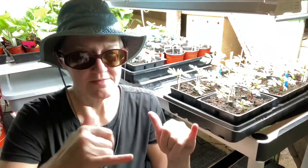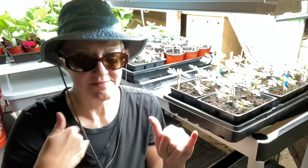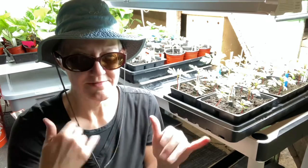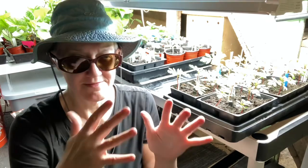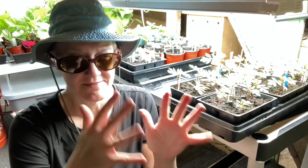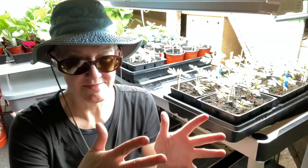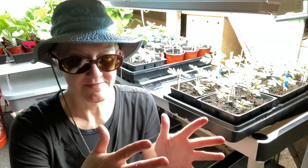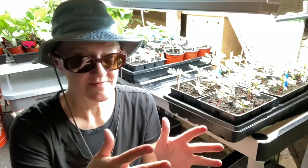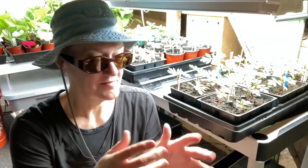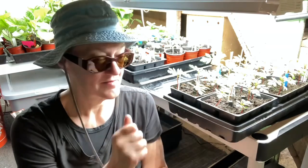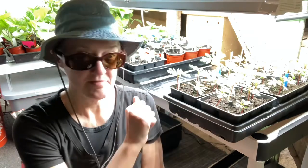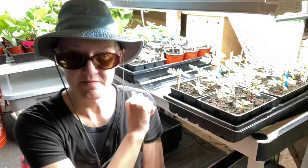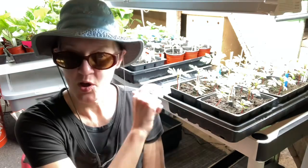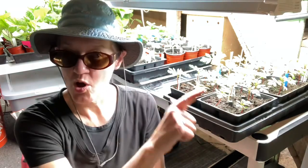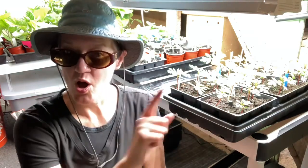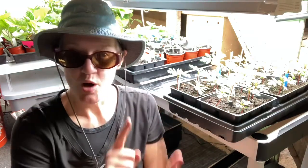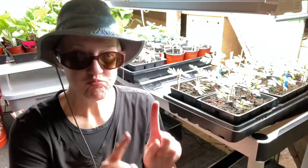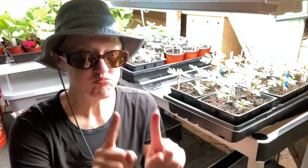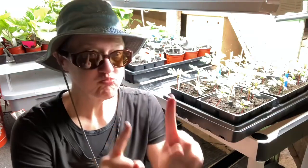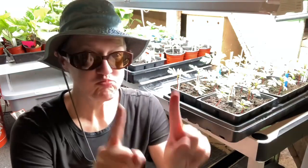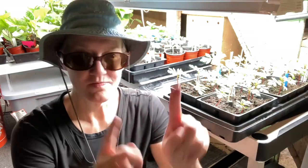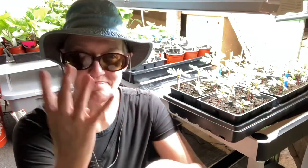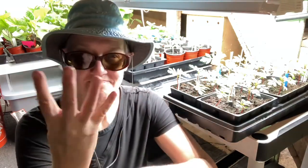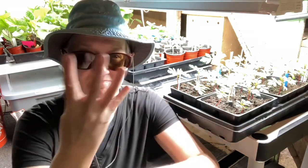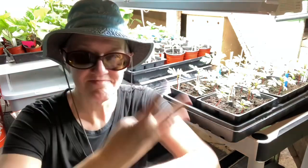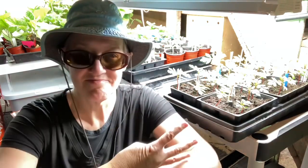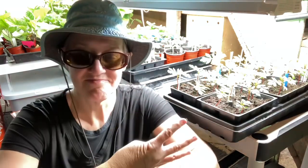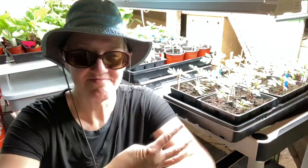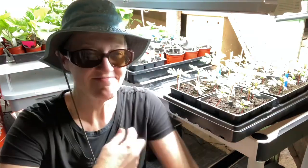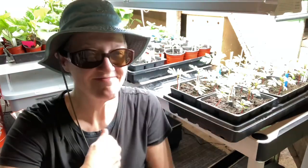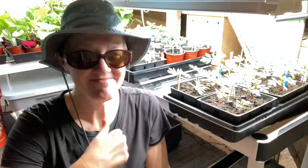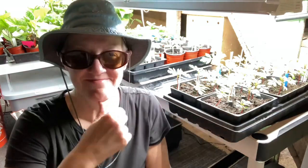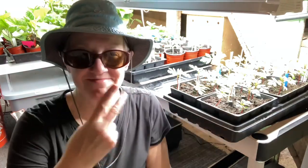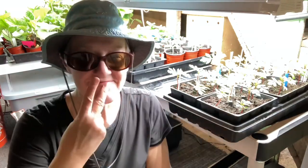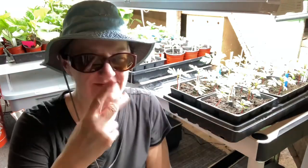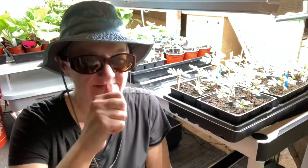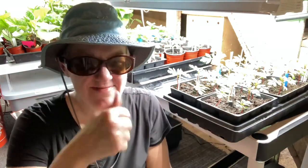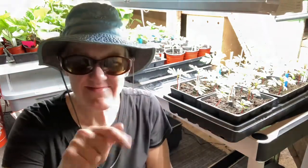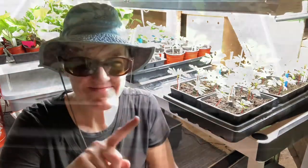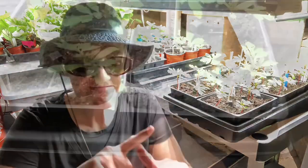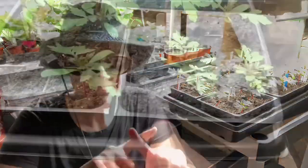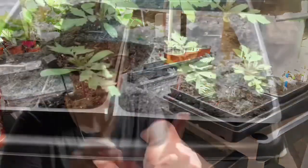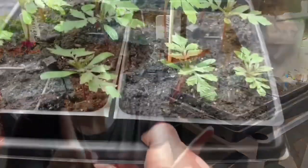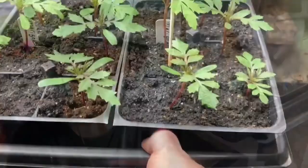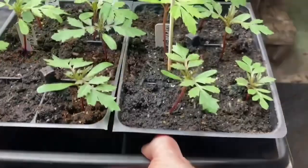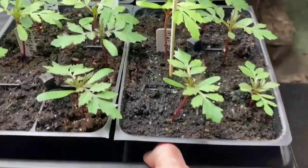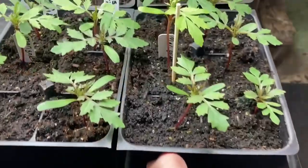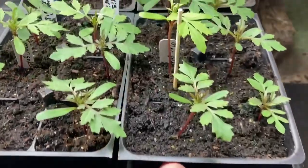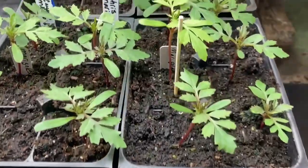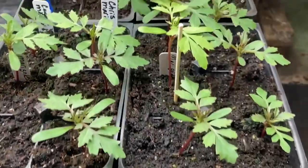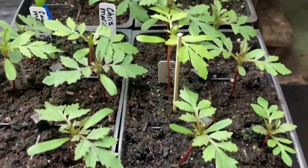the store. But they all germinated equally in 4 days. I really didn't see any